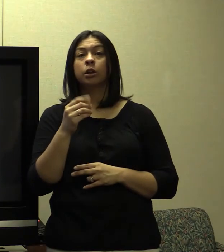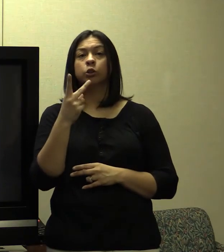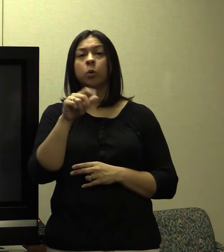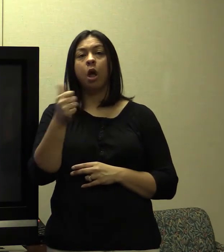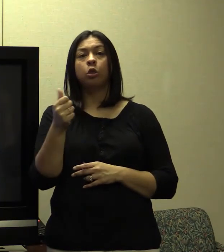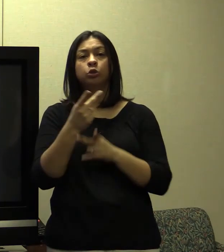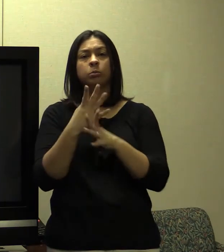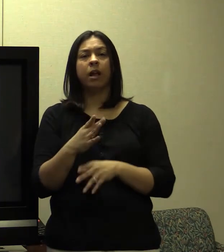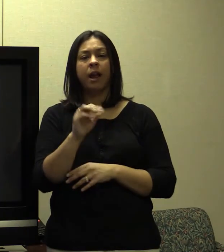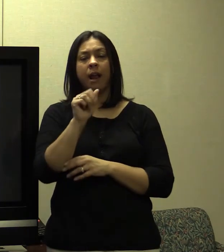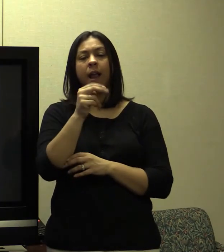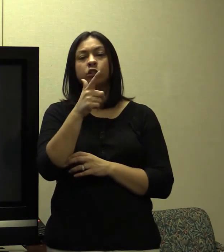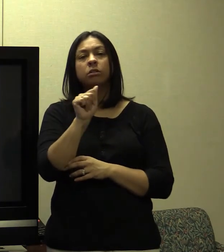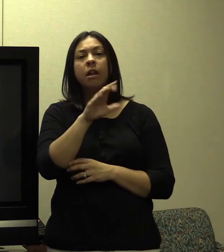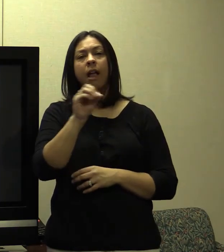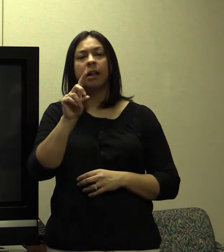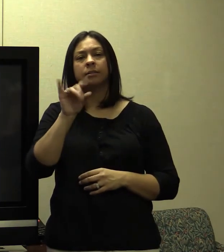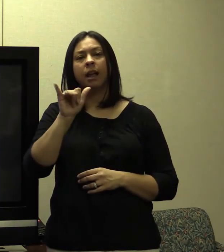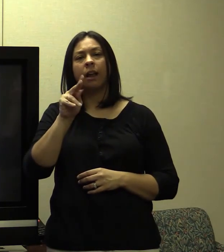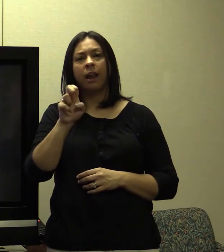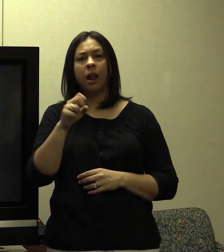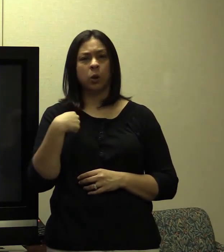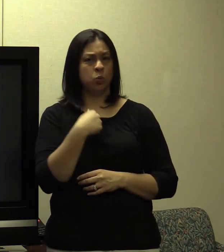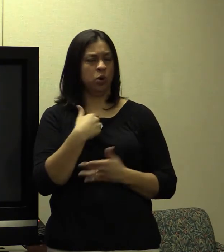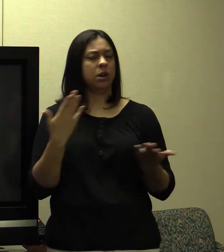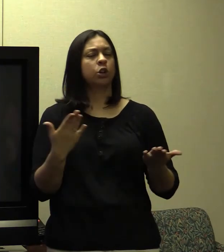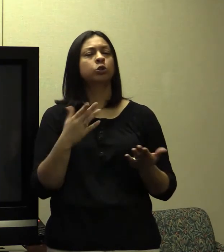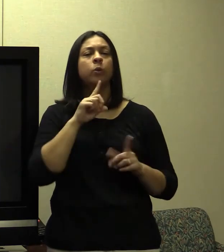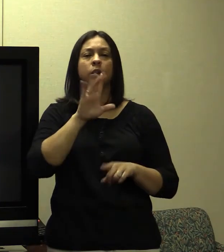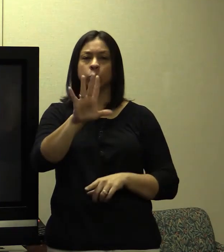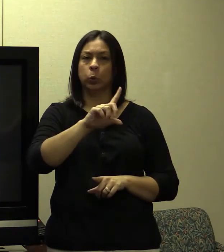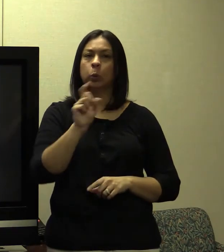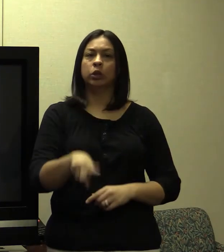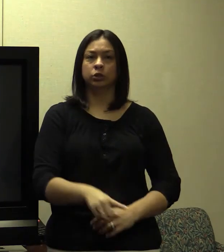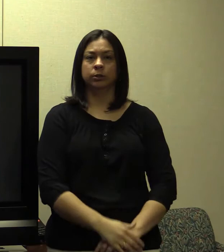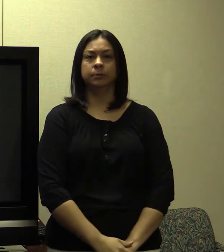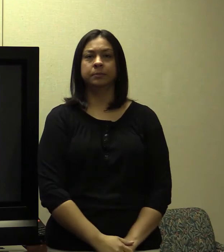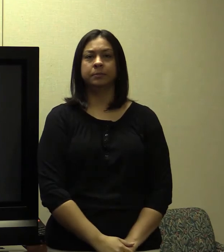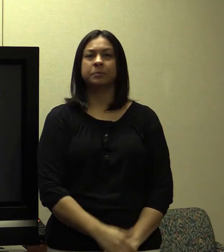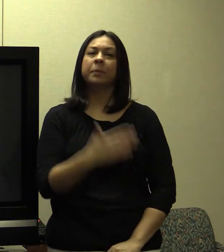We're available to answer your questions. Thank you.